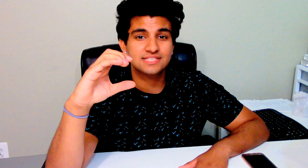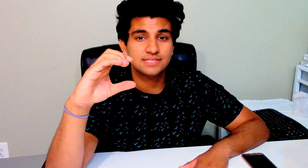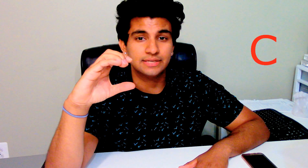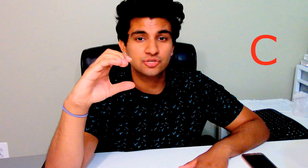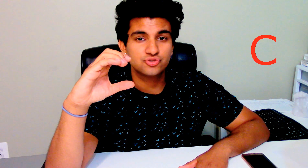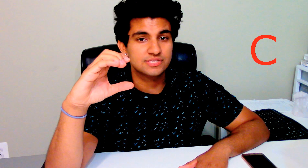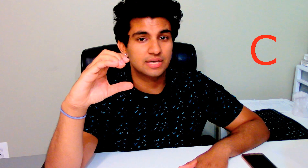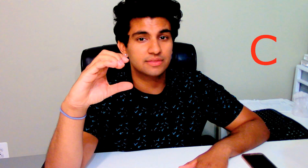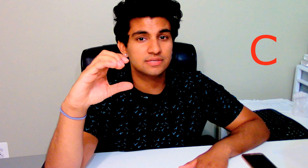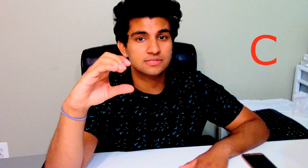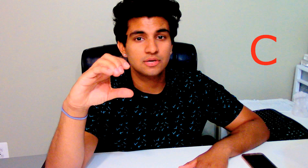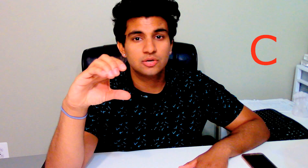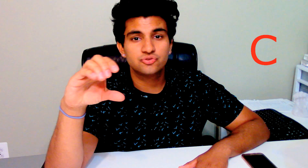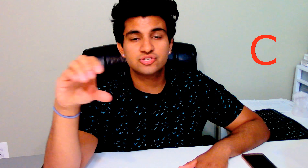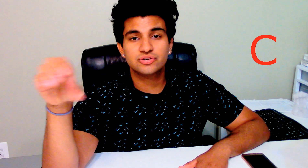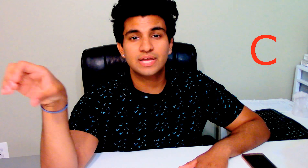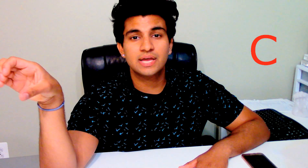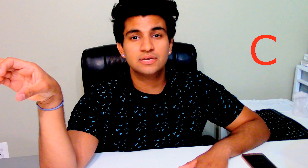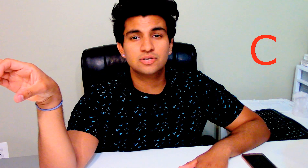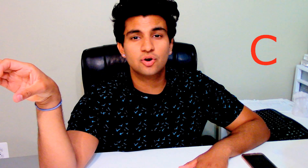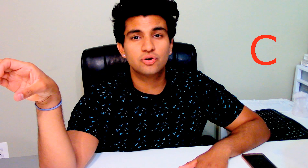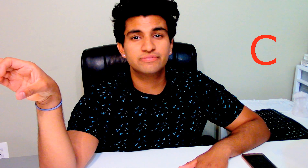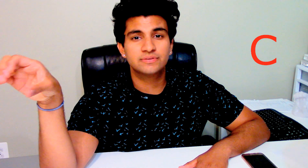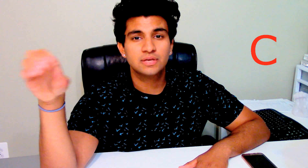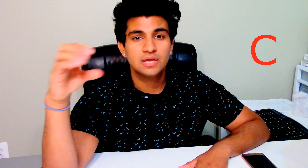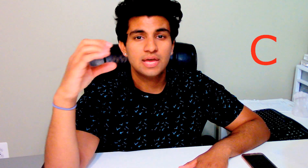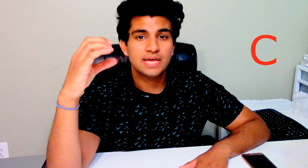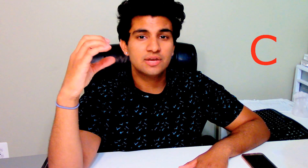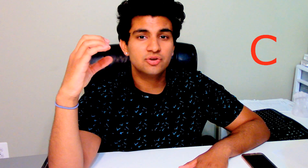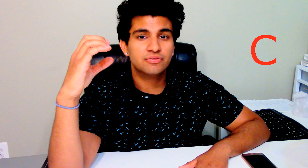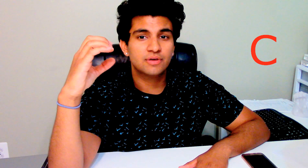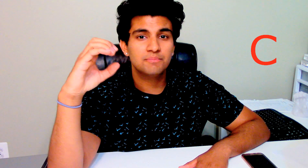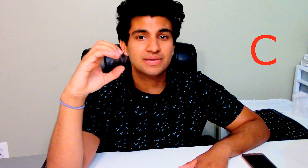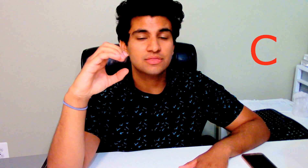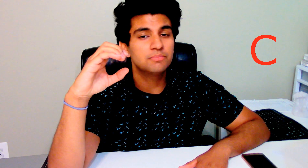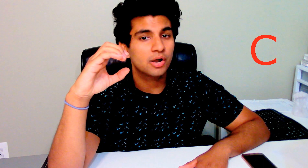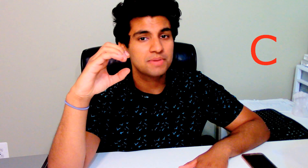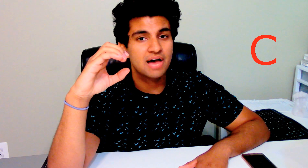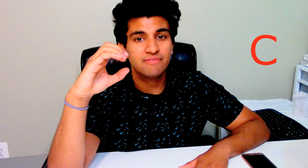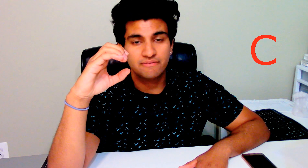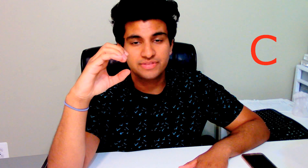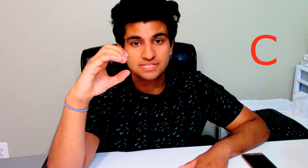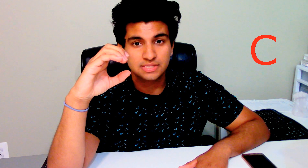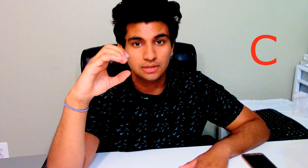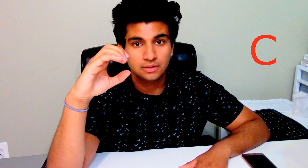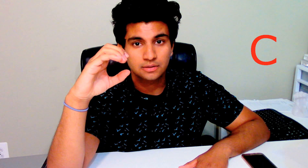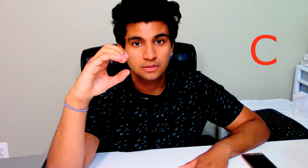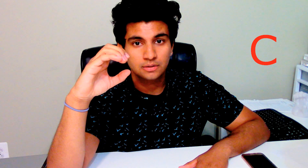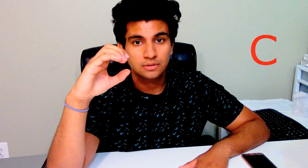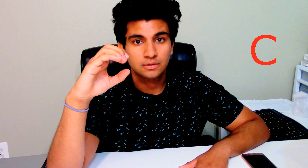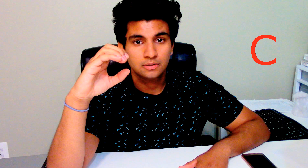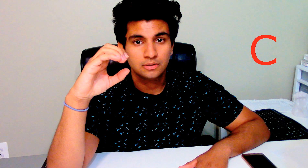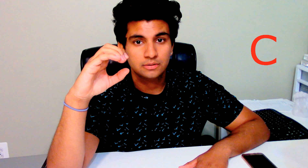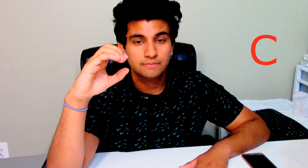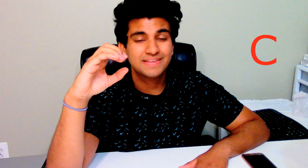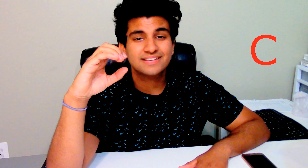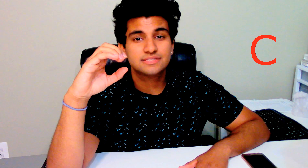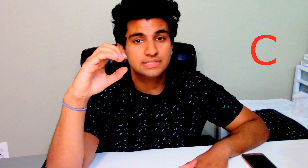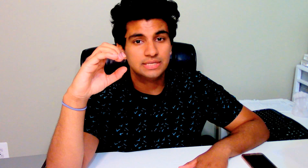C, just like this. Just your hand curved and your thumb making the bottom half of the C. Next, D is